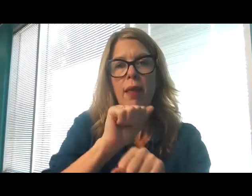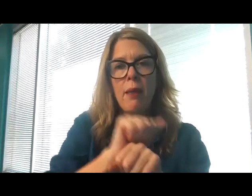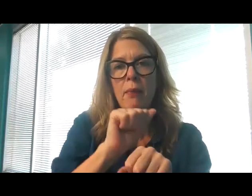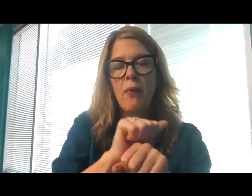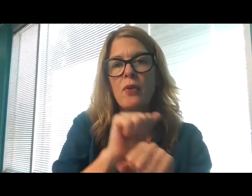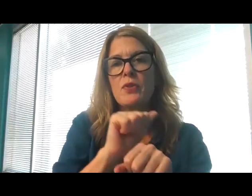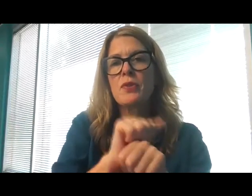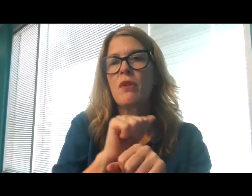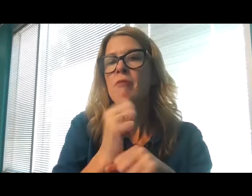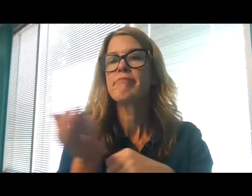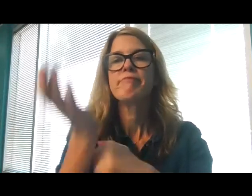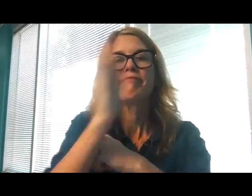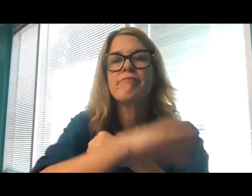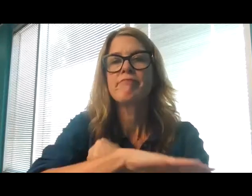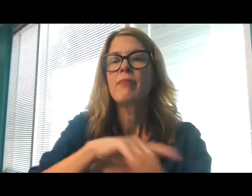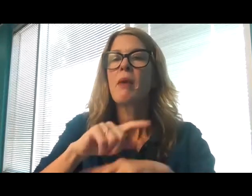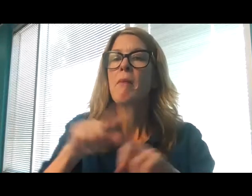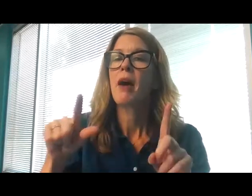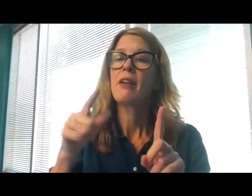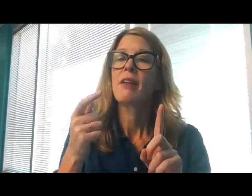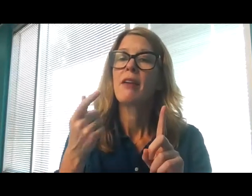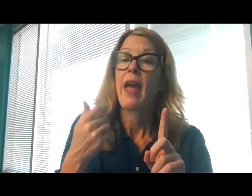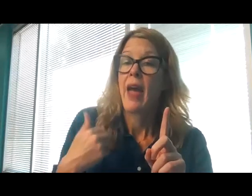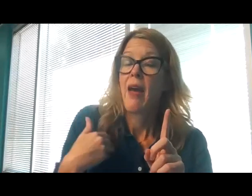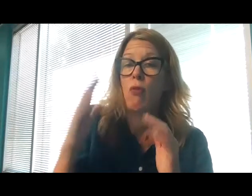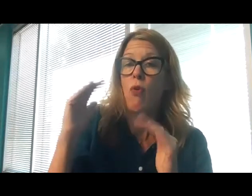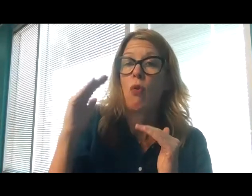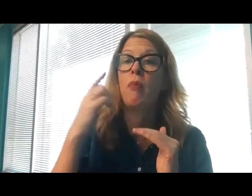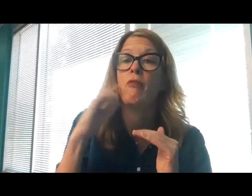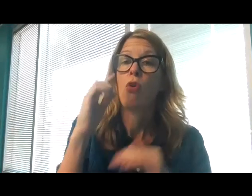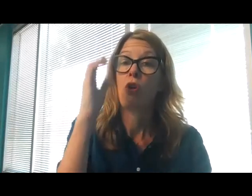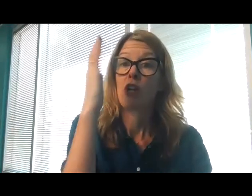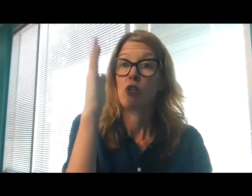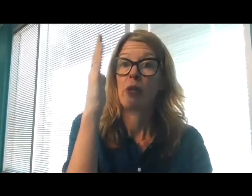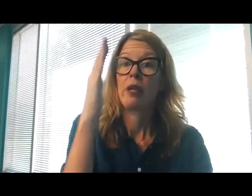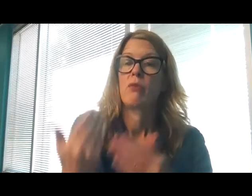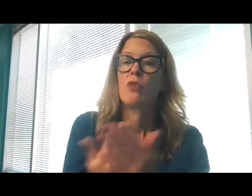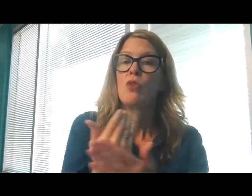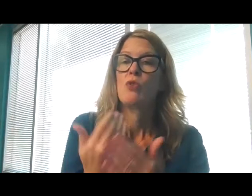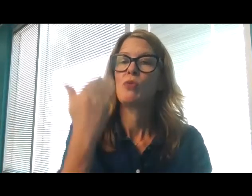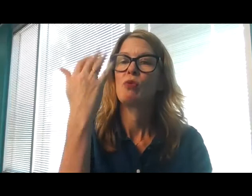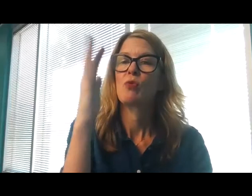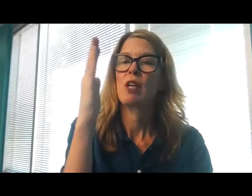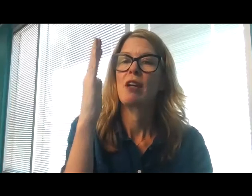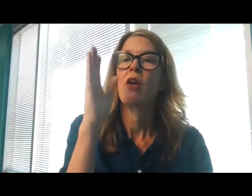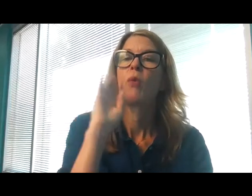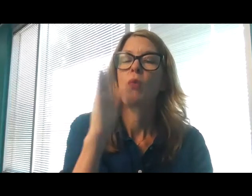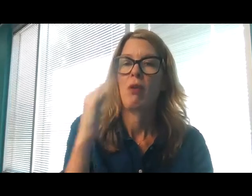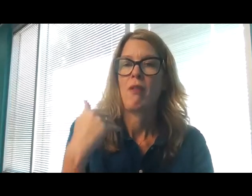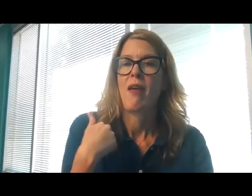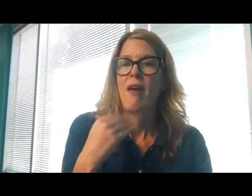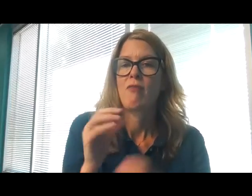For there is hope for a tree, if it is cut down, that it will sprout again, and that its shoots will not cease.